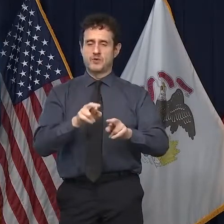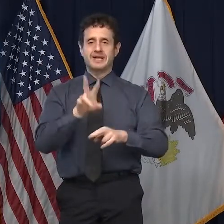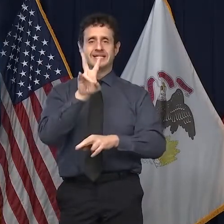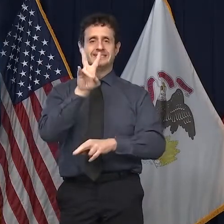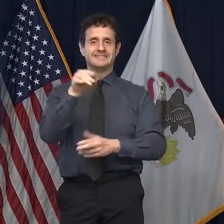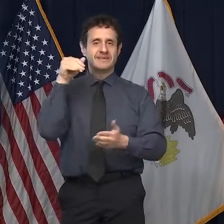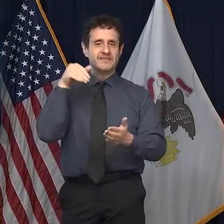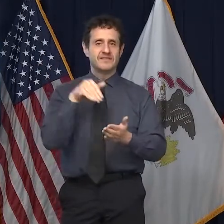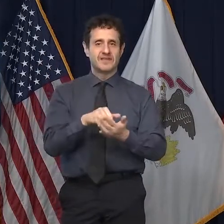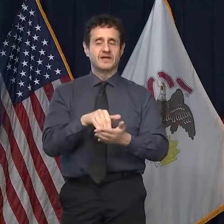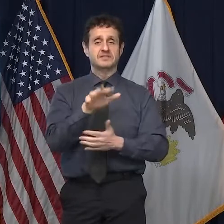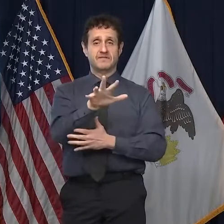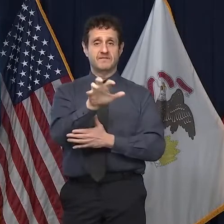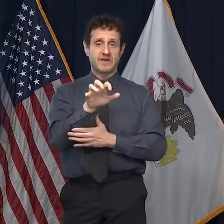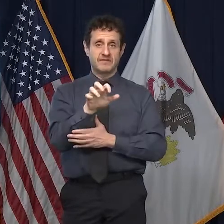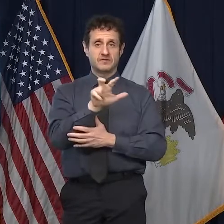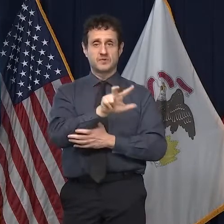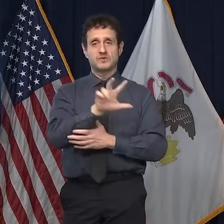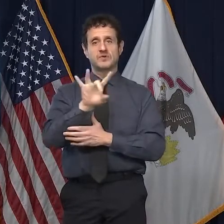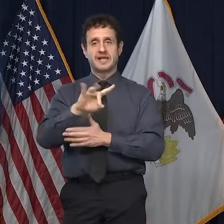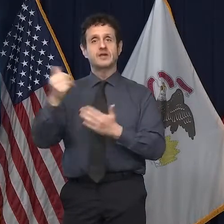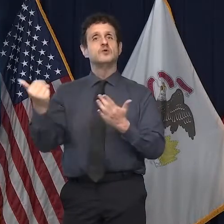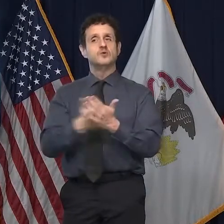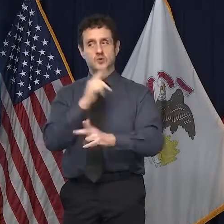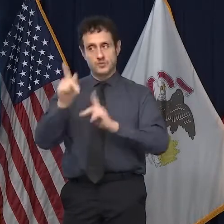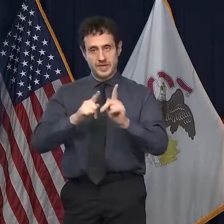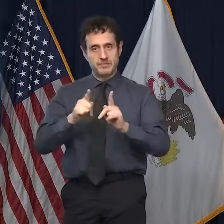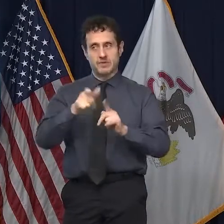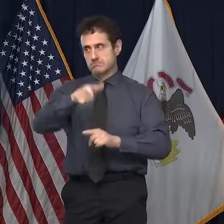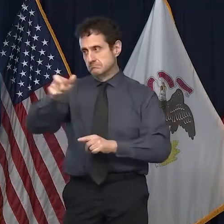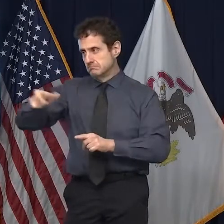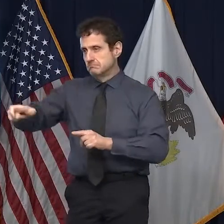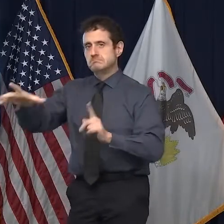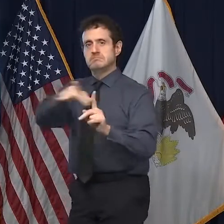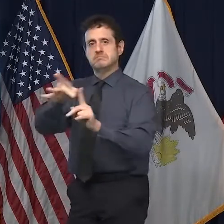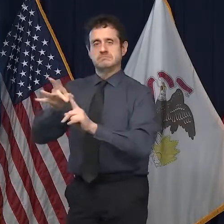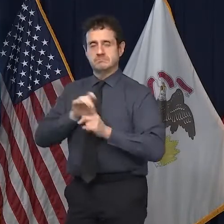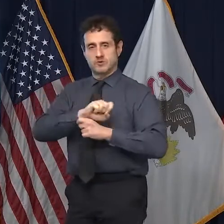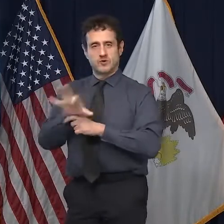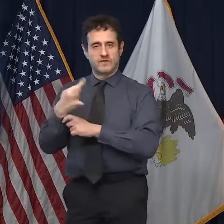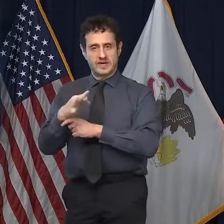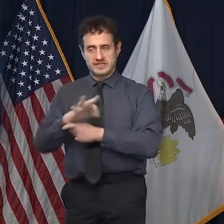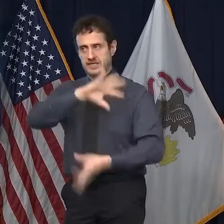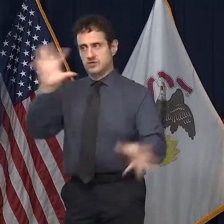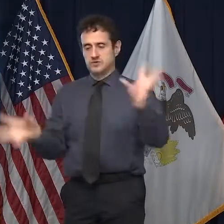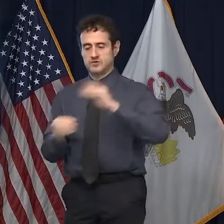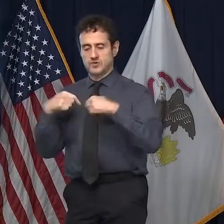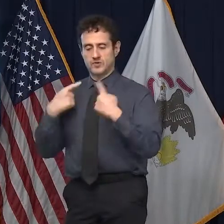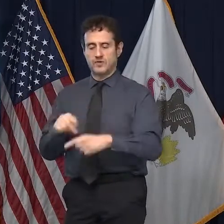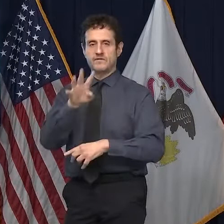we are reporting 7,538 new cases. for a total of